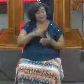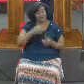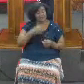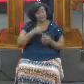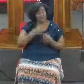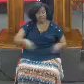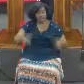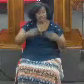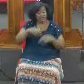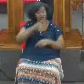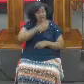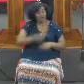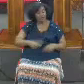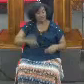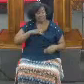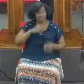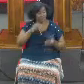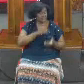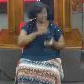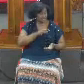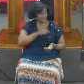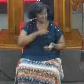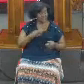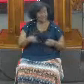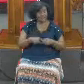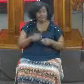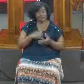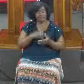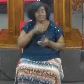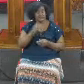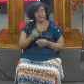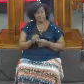oh Lord. I'm guilty as charged.